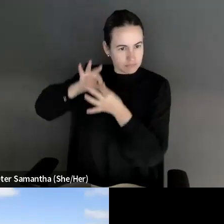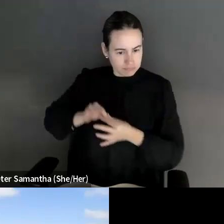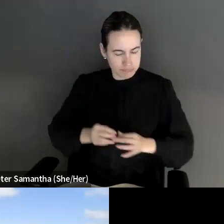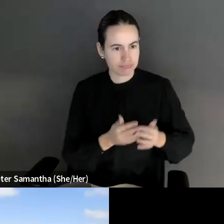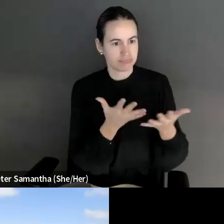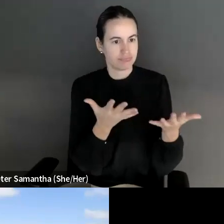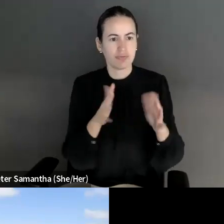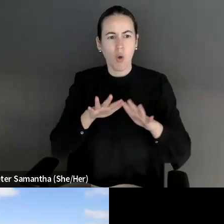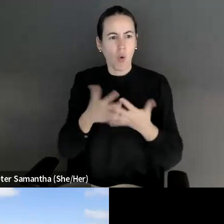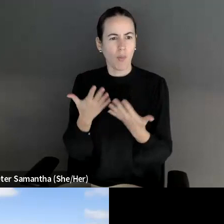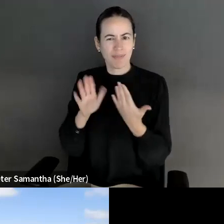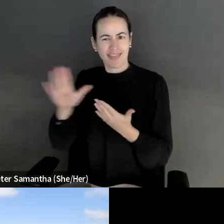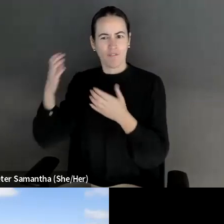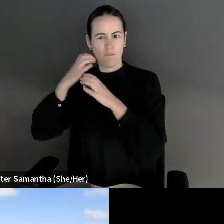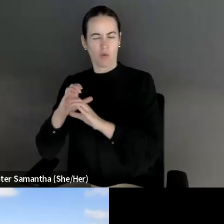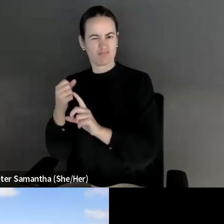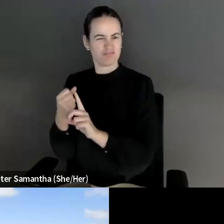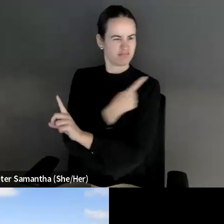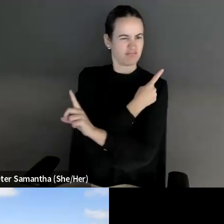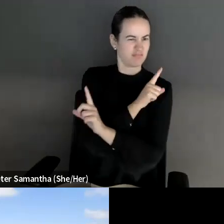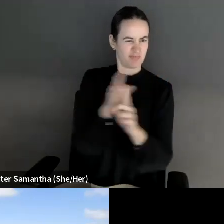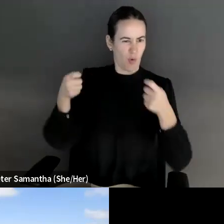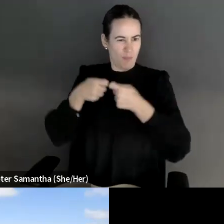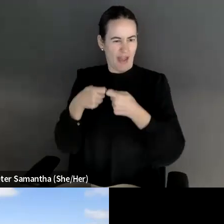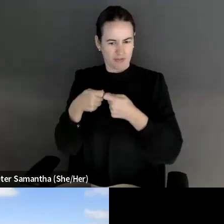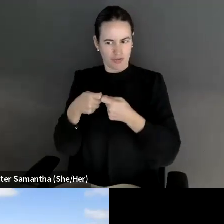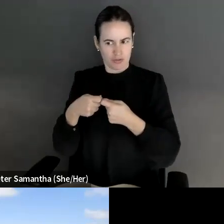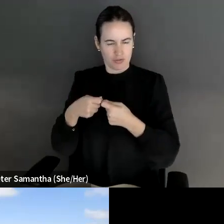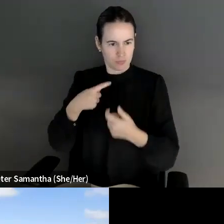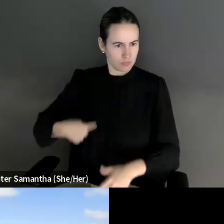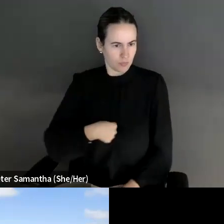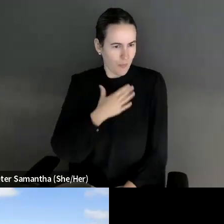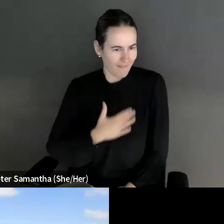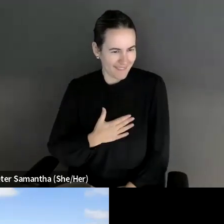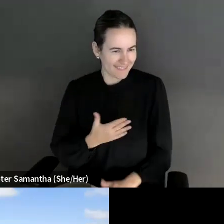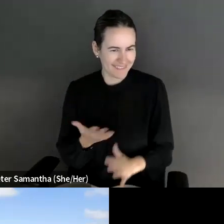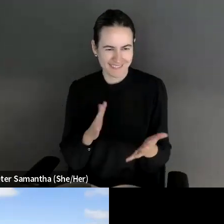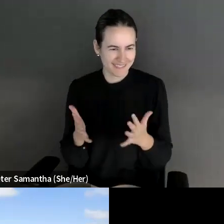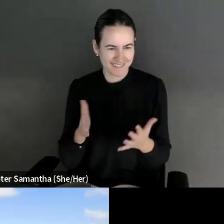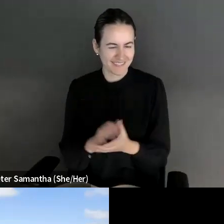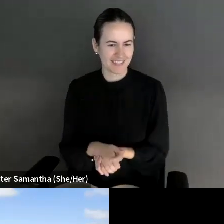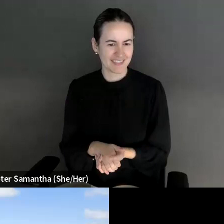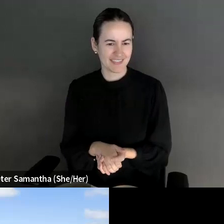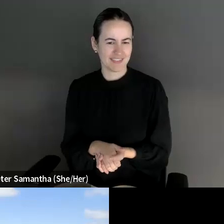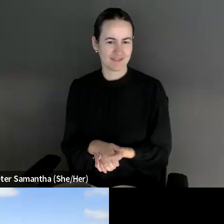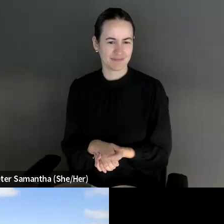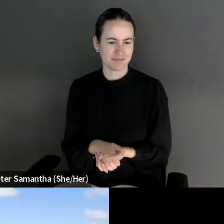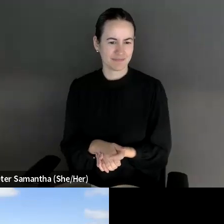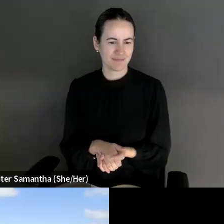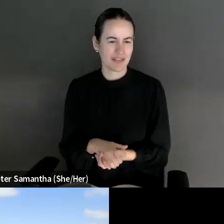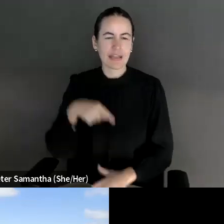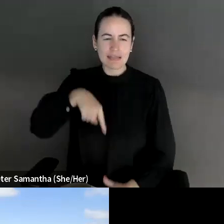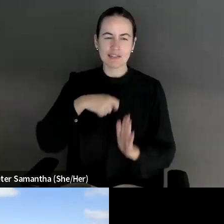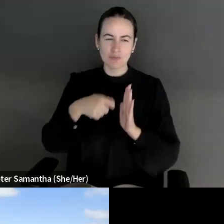to the construct that we mean. We can also give, which we have also done not in this project, but in